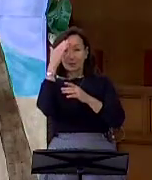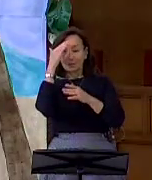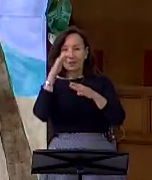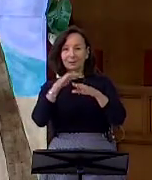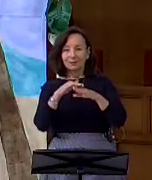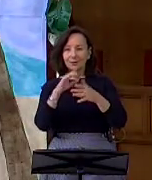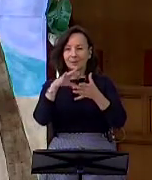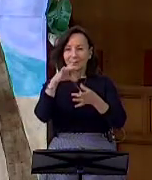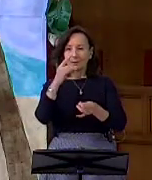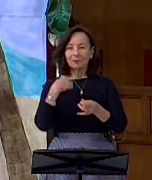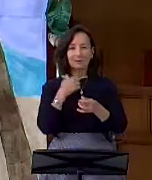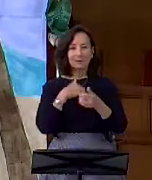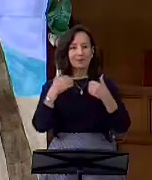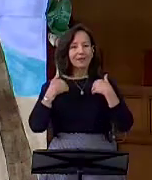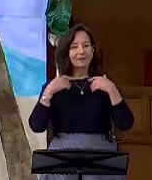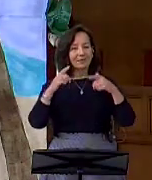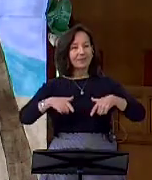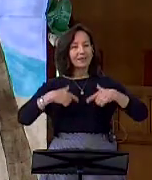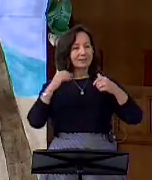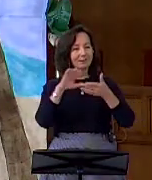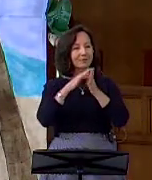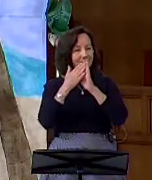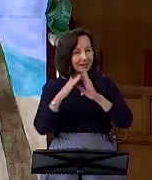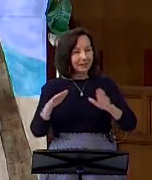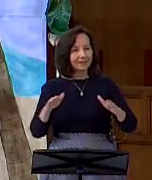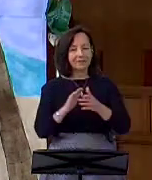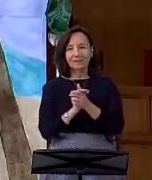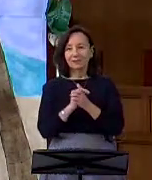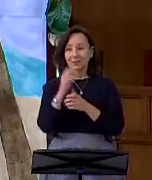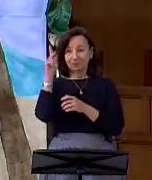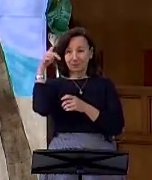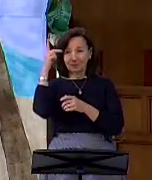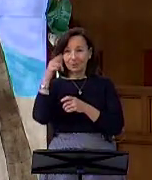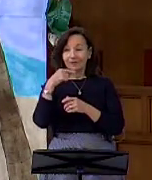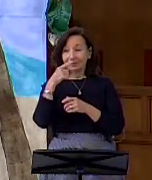will have life and peace, Paul says.